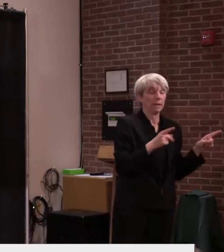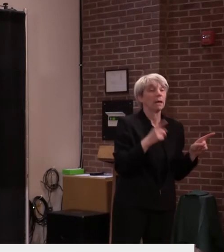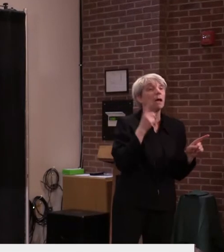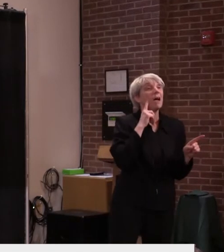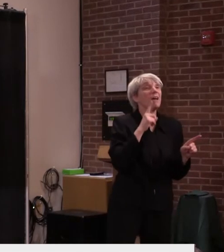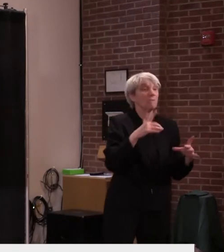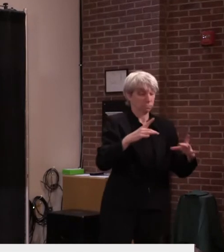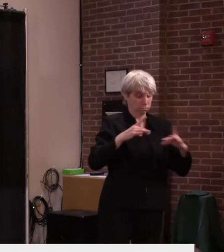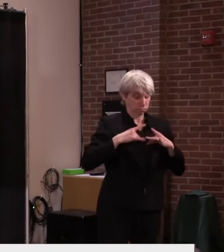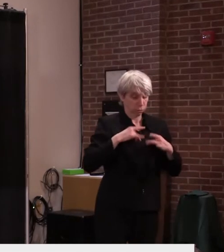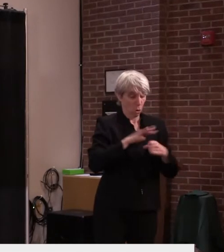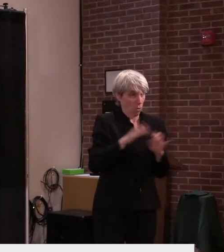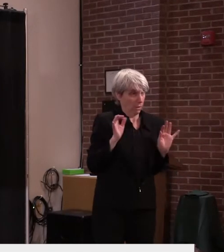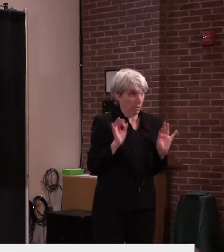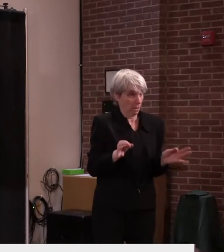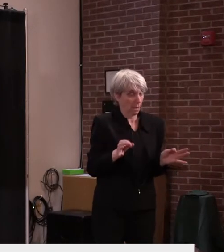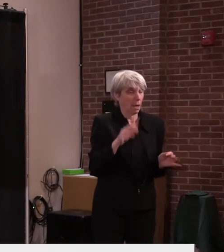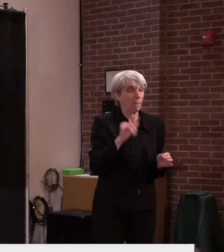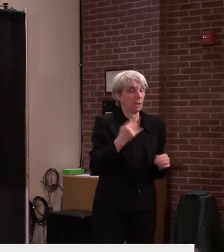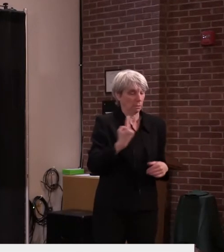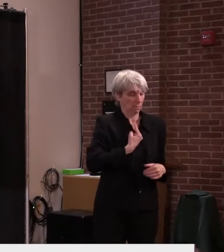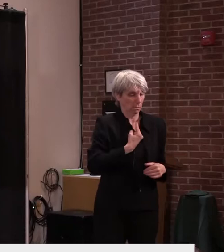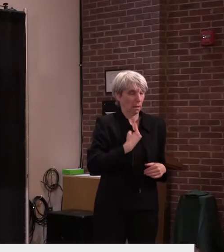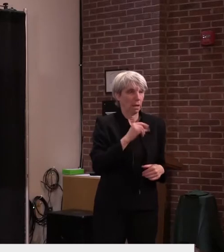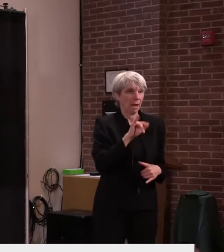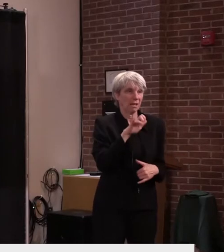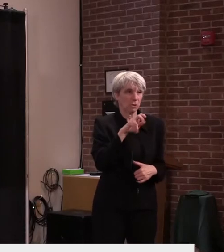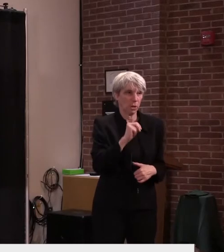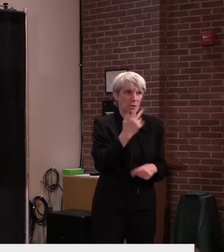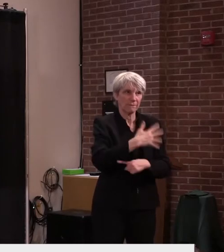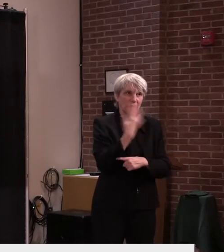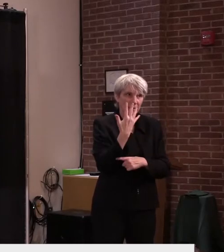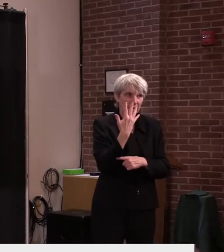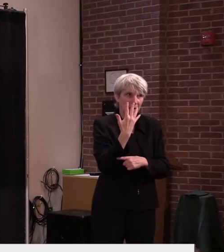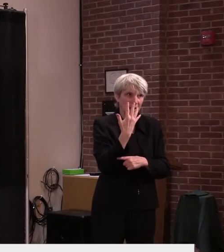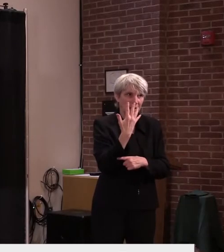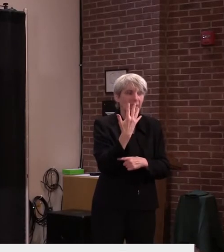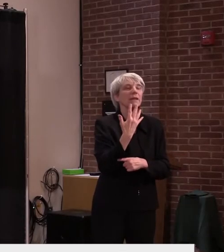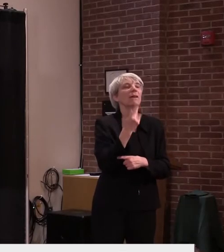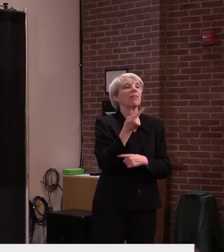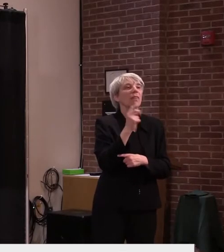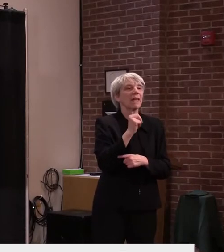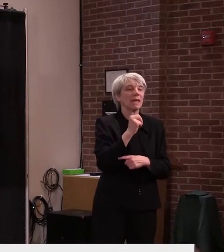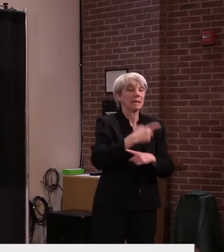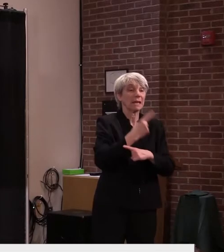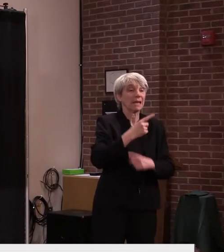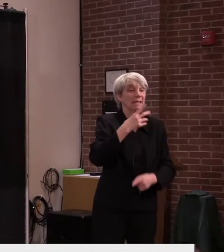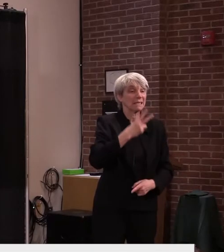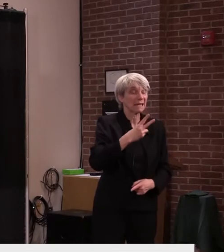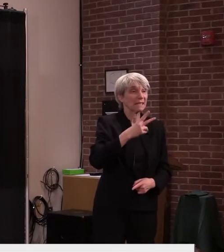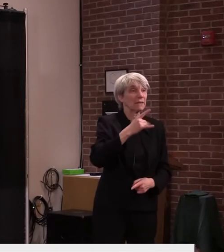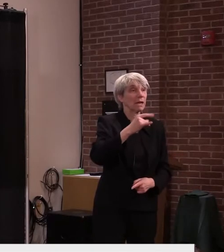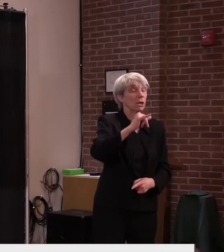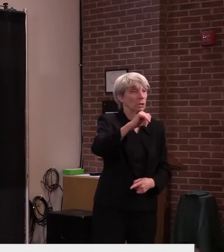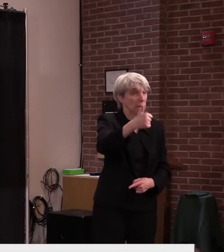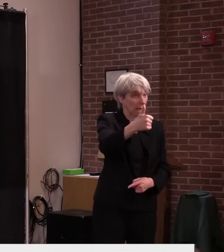now 5 days, followed by 5 days of wearing a mask when around others, if you meet certain